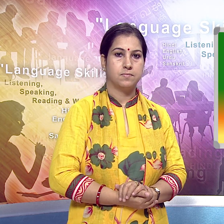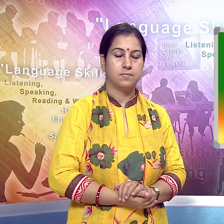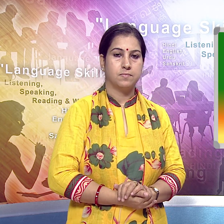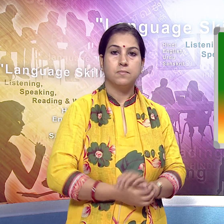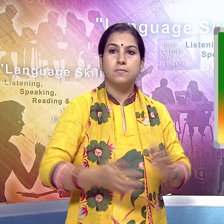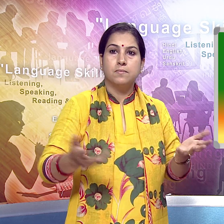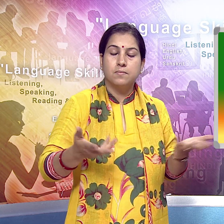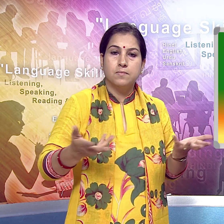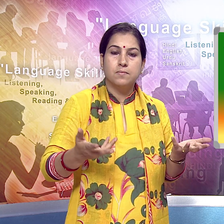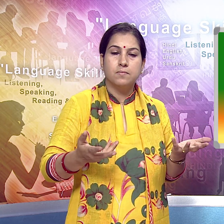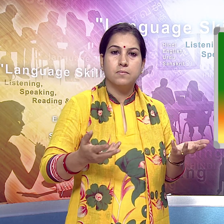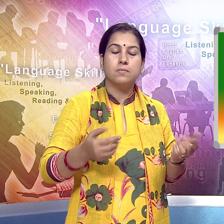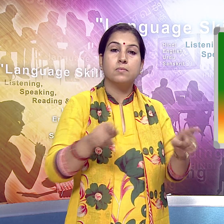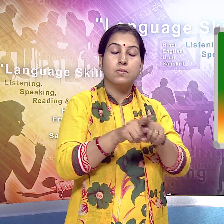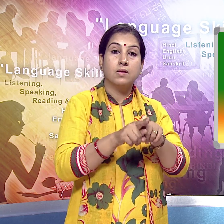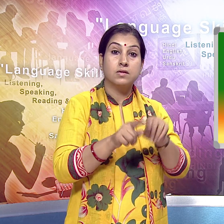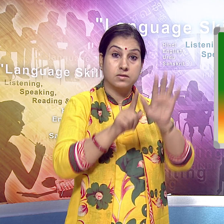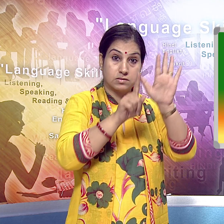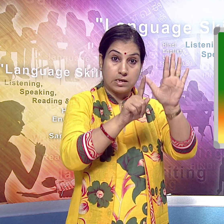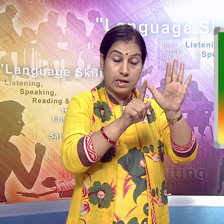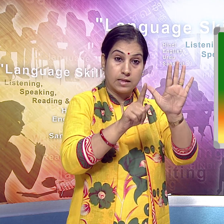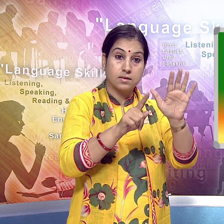that there are 6 nutrients